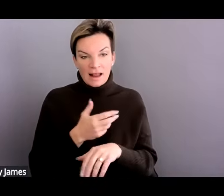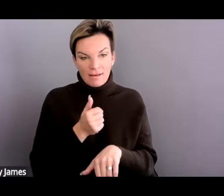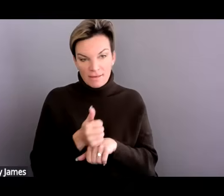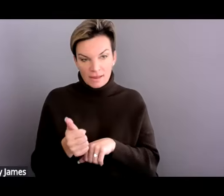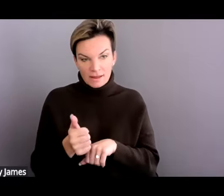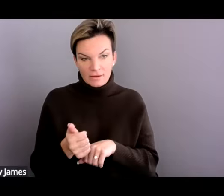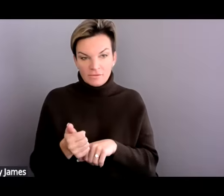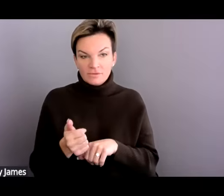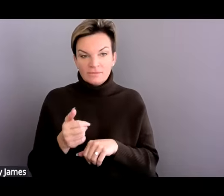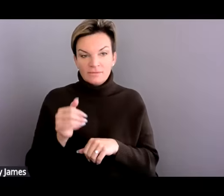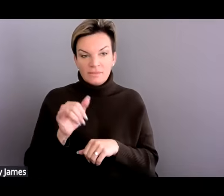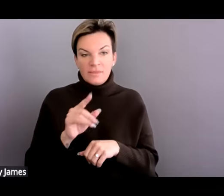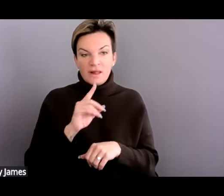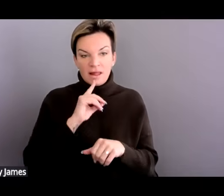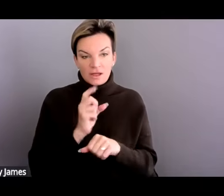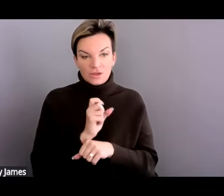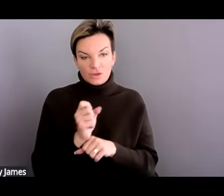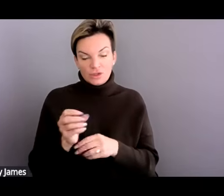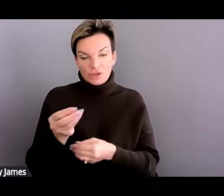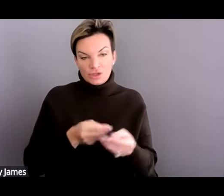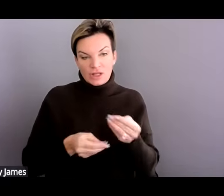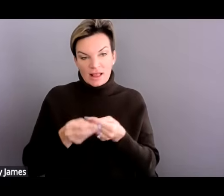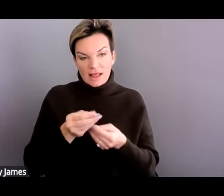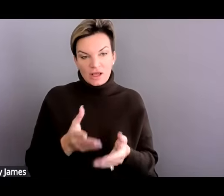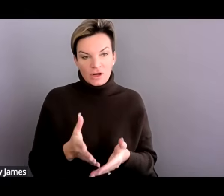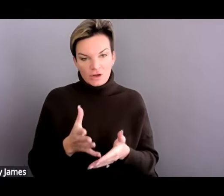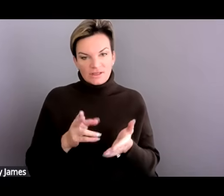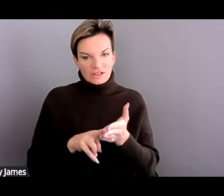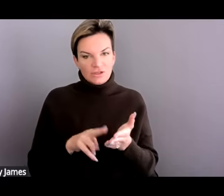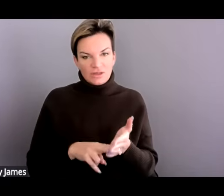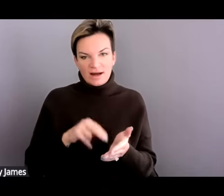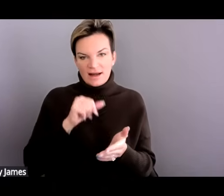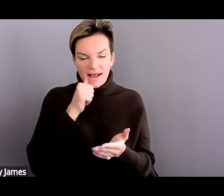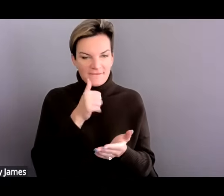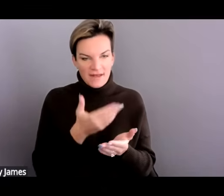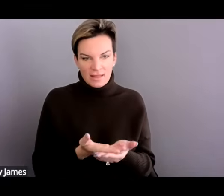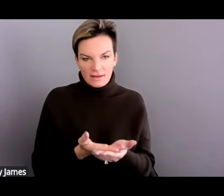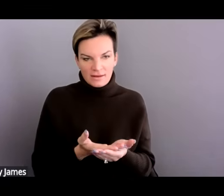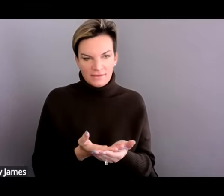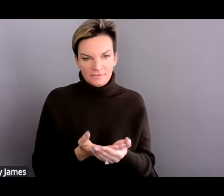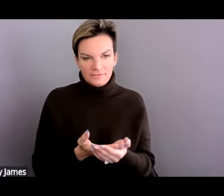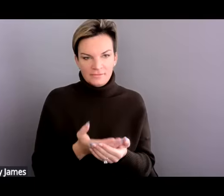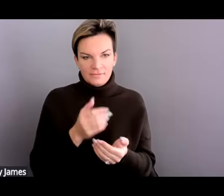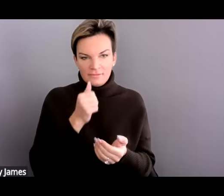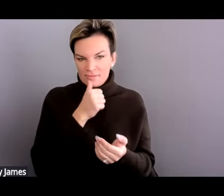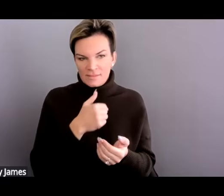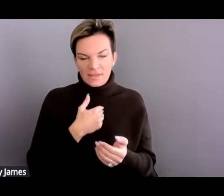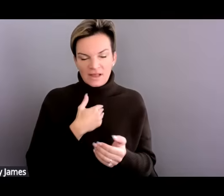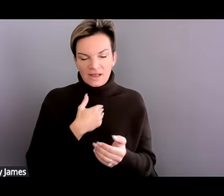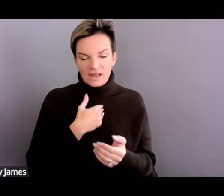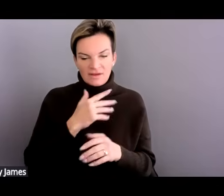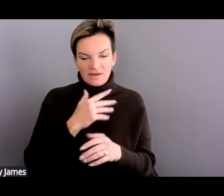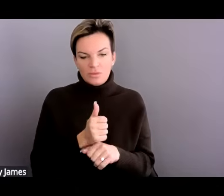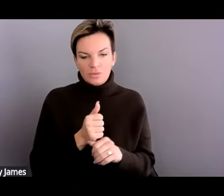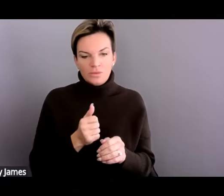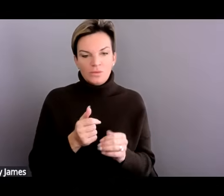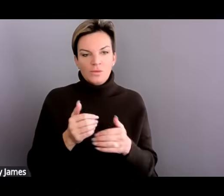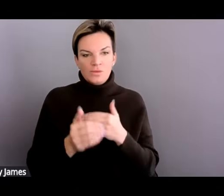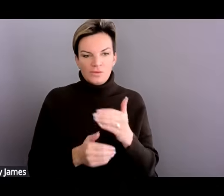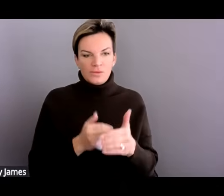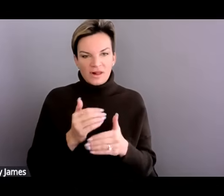the actual circulator signatures were not valid. So not having an established process to handle those